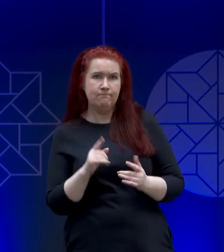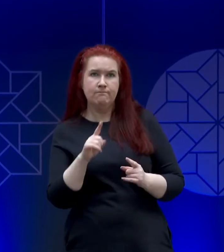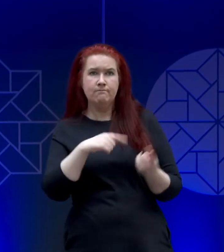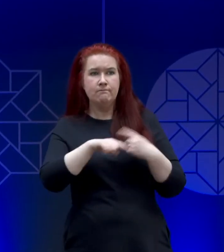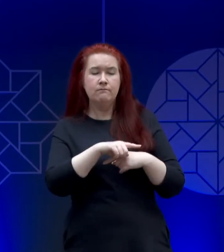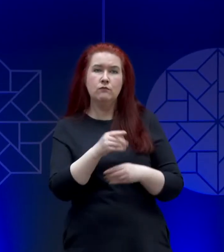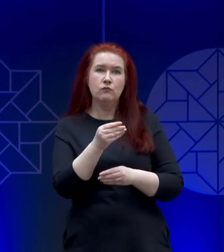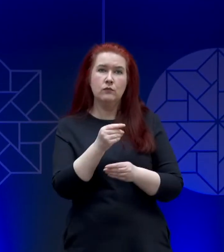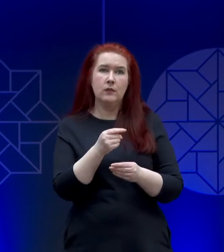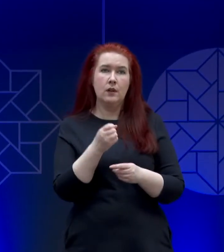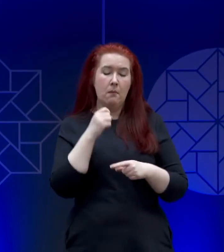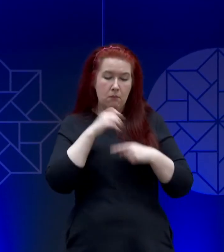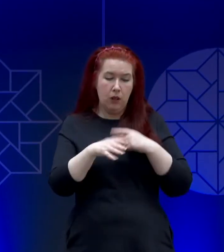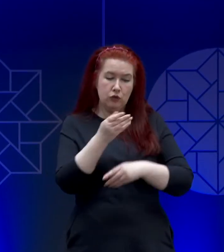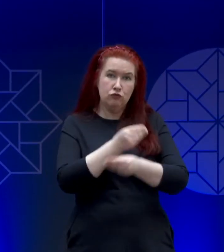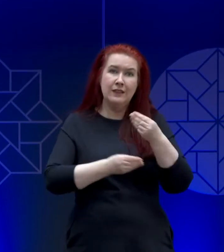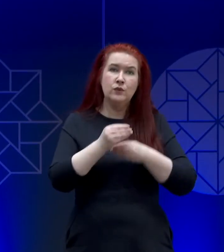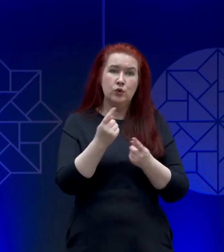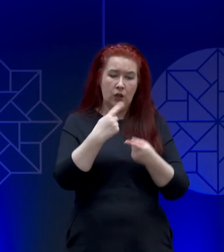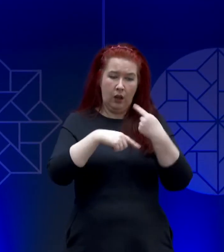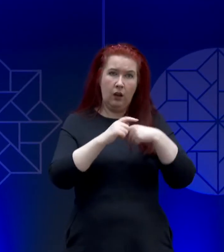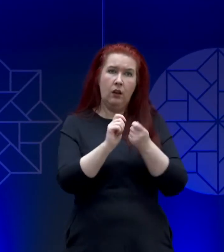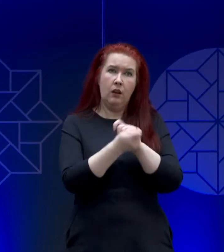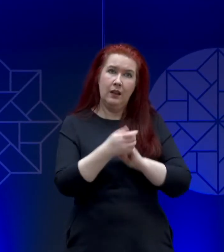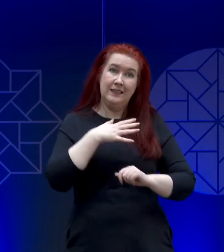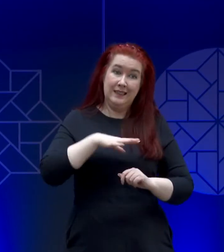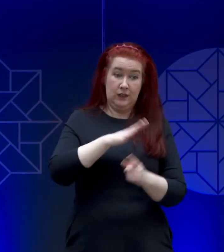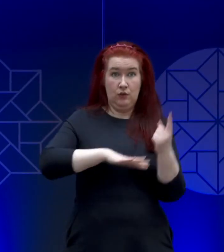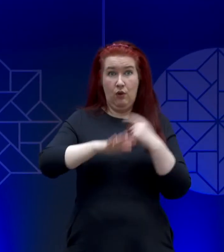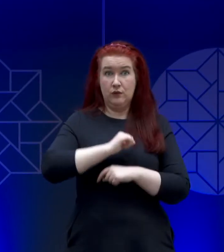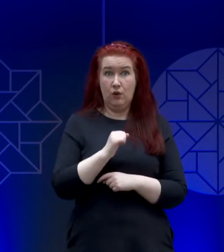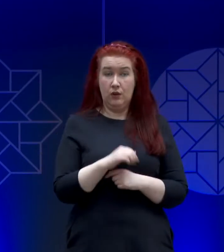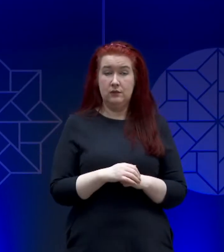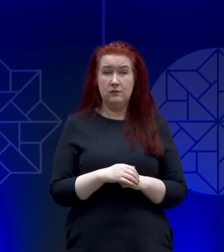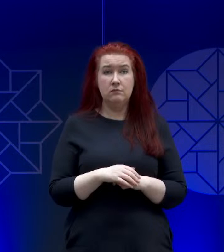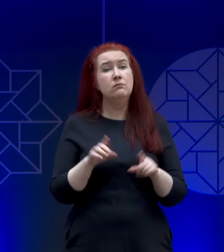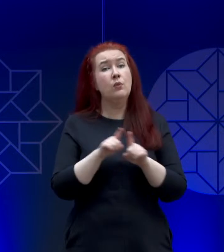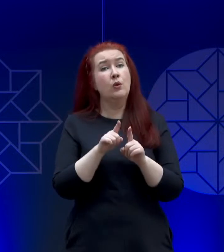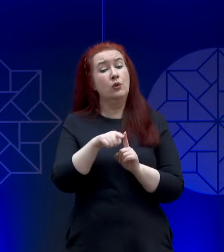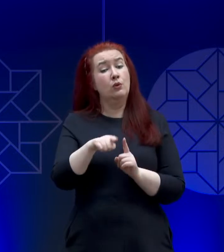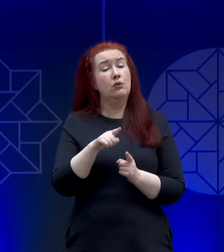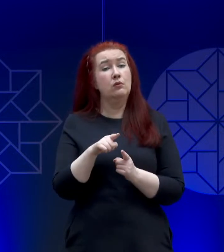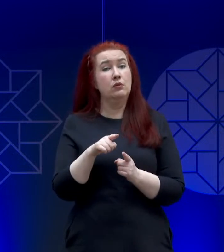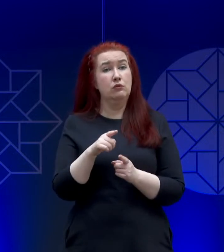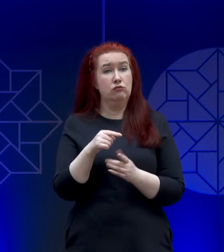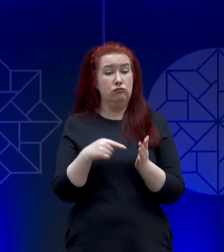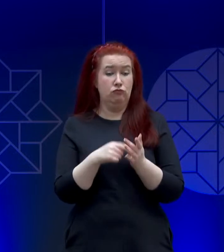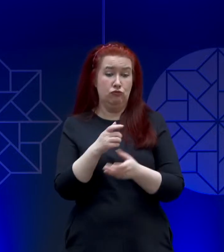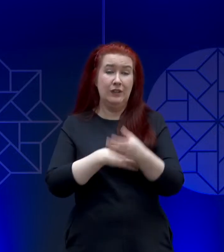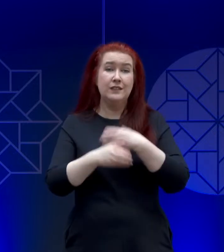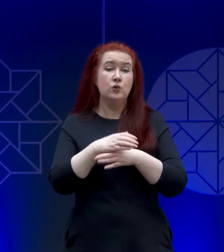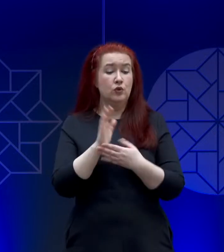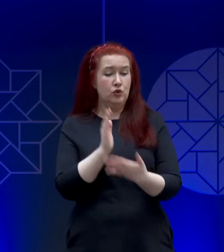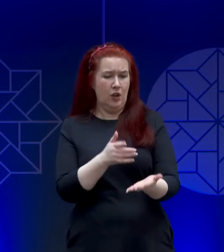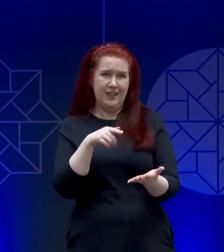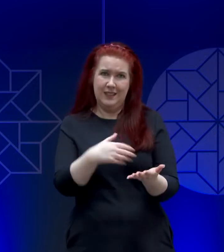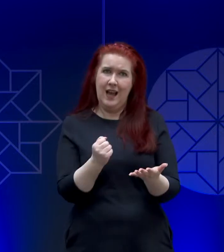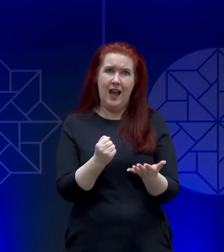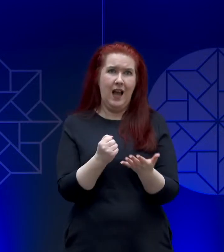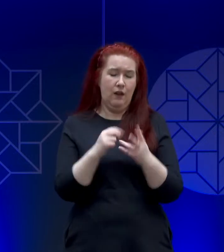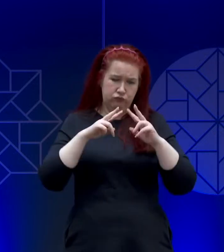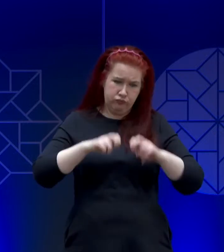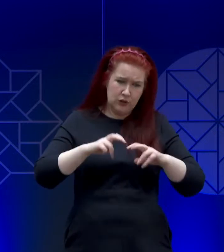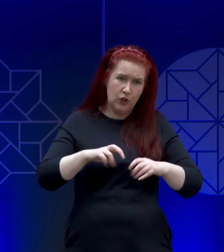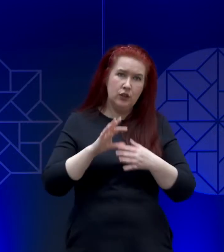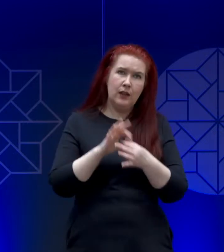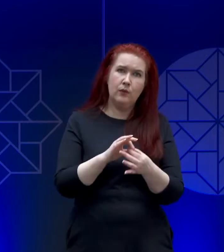all patients across Scotland. The transfusion service is also home to groundbreaking research related to blood and donor